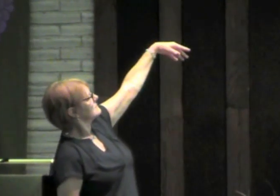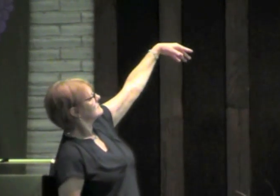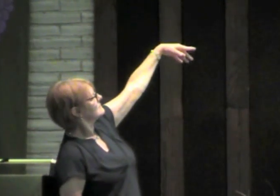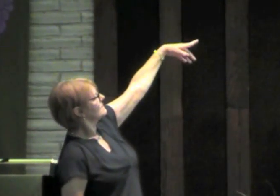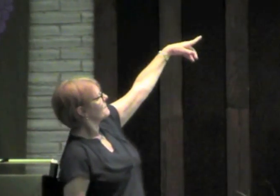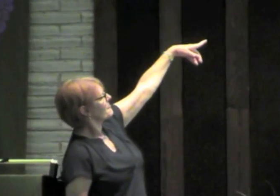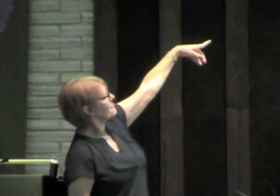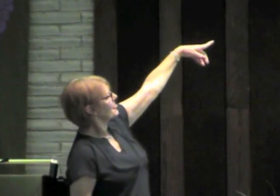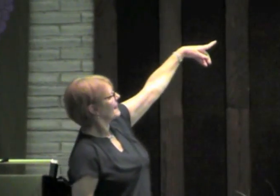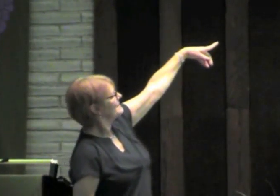is